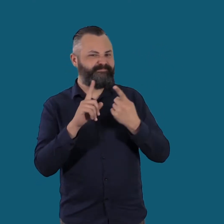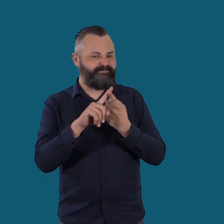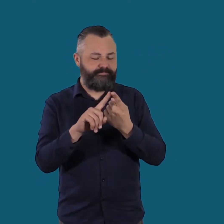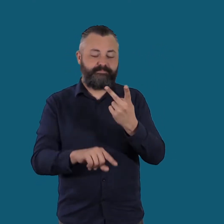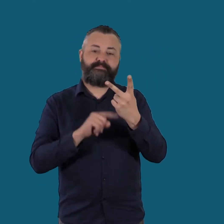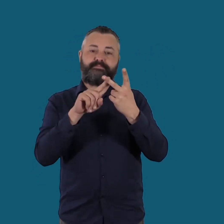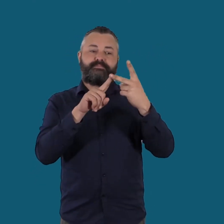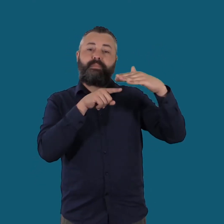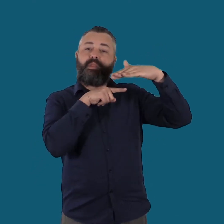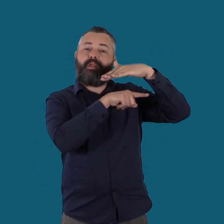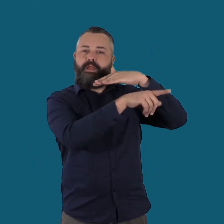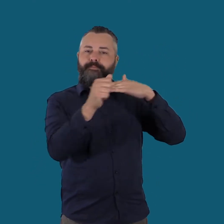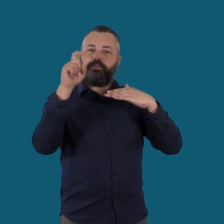slope, fractured water pipe,